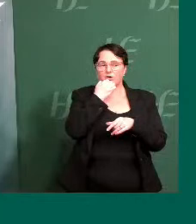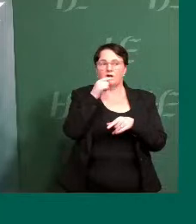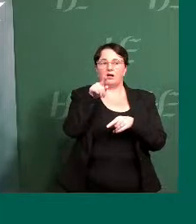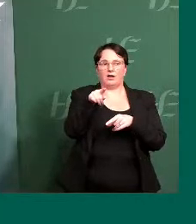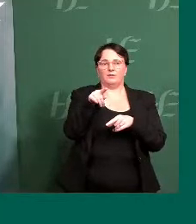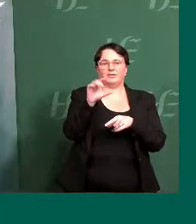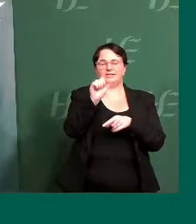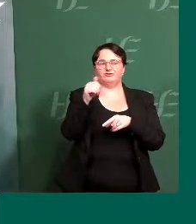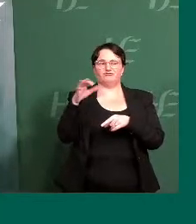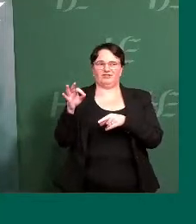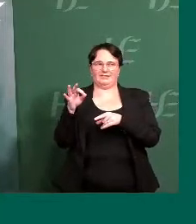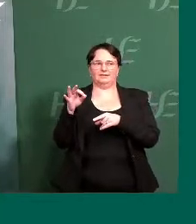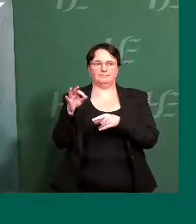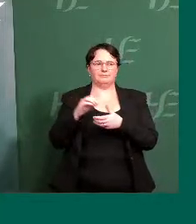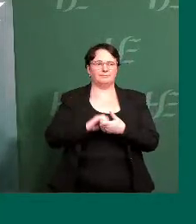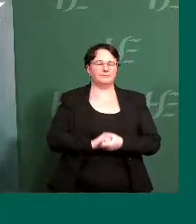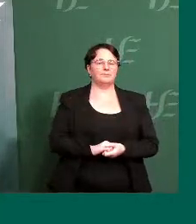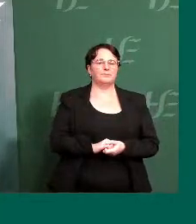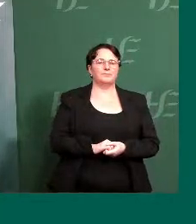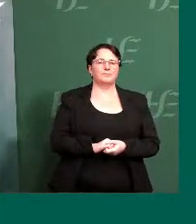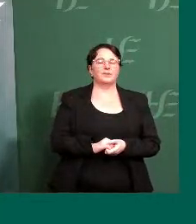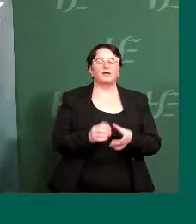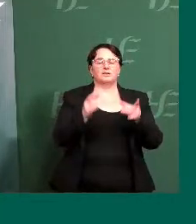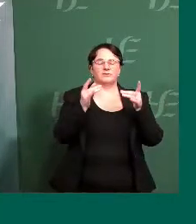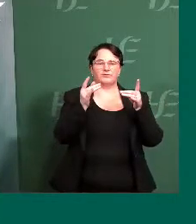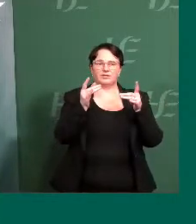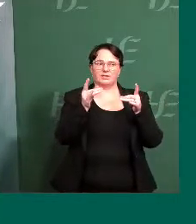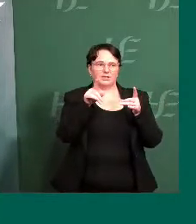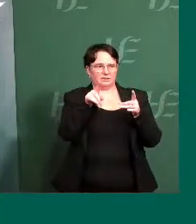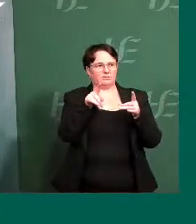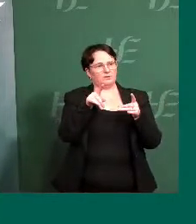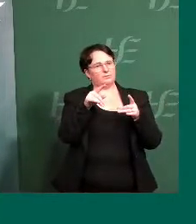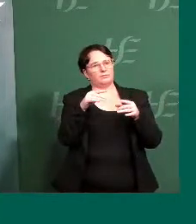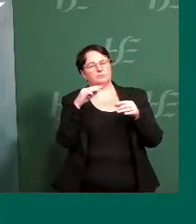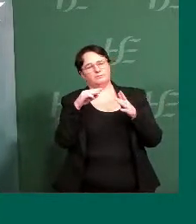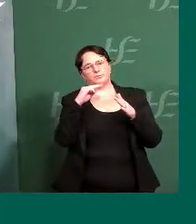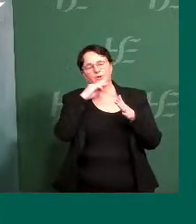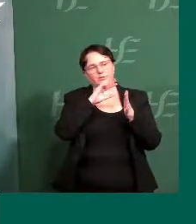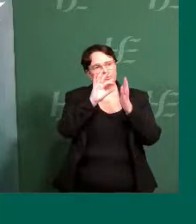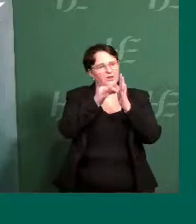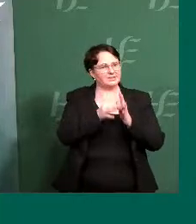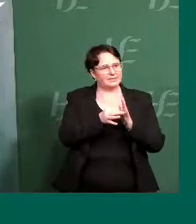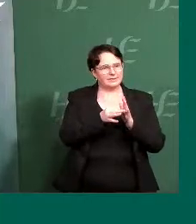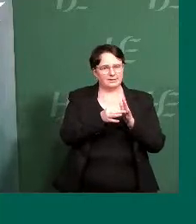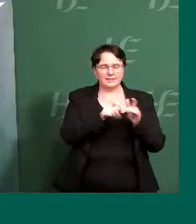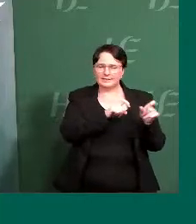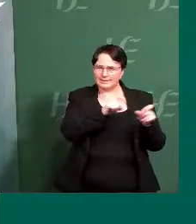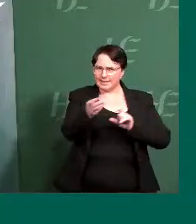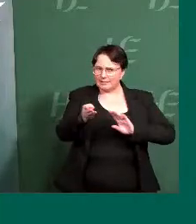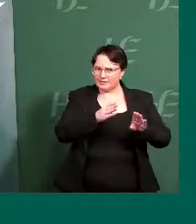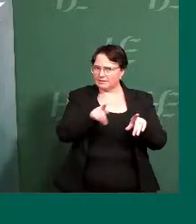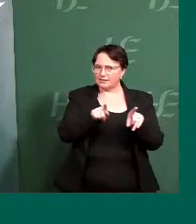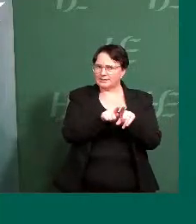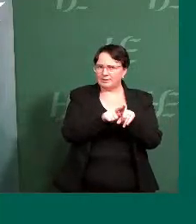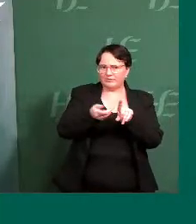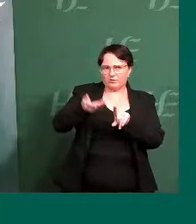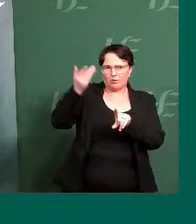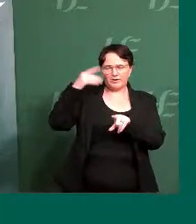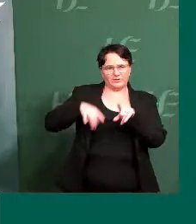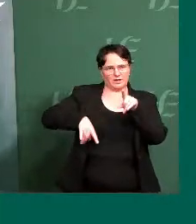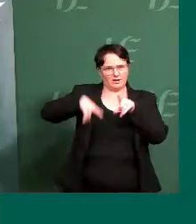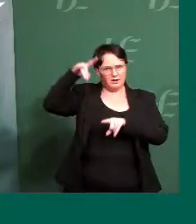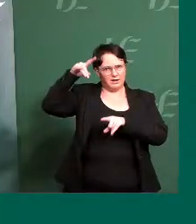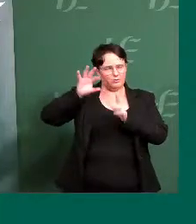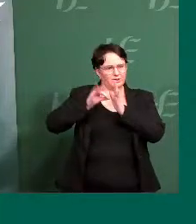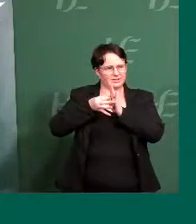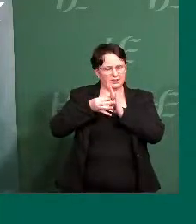side. So again, in terms of our headlines, still busy, but nowhere near the levels we were at in the peak. And as I mentioned, the trajectory is